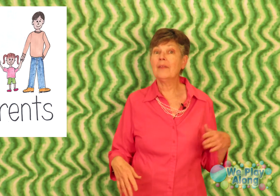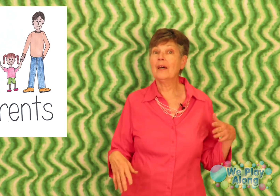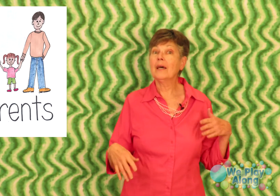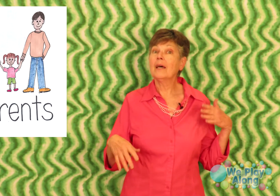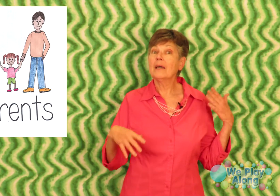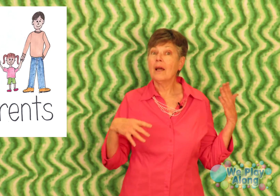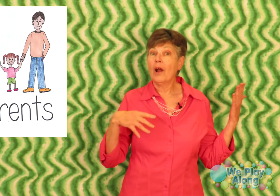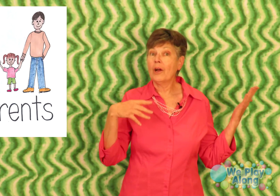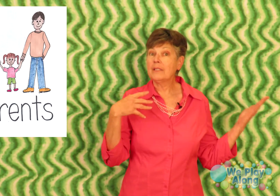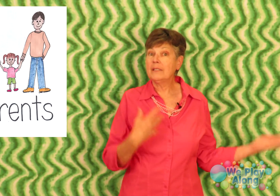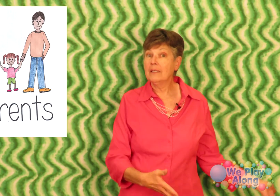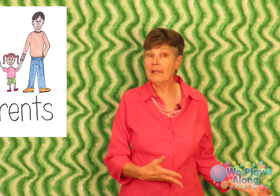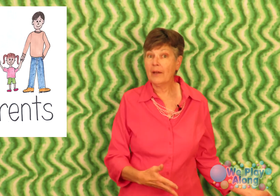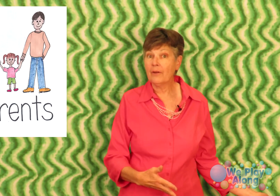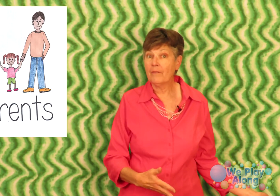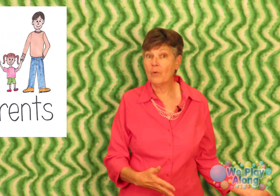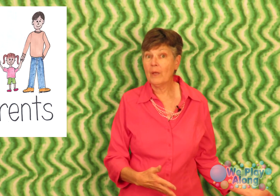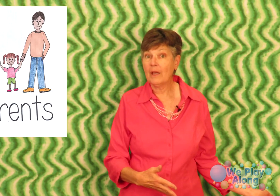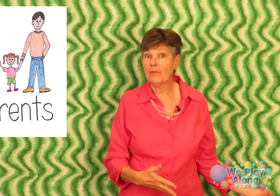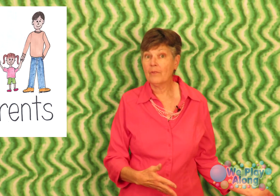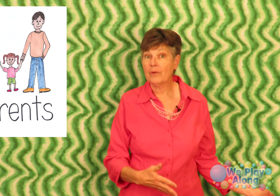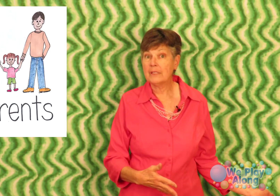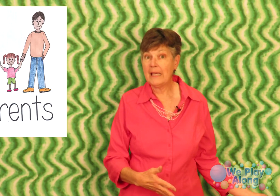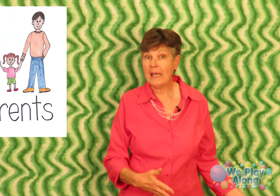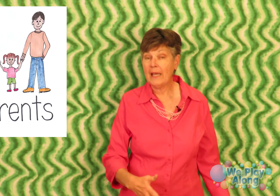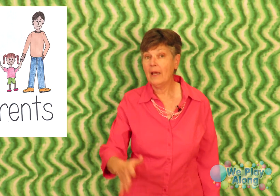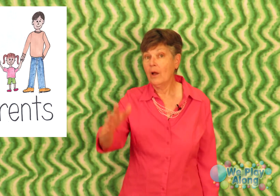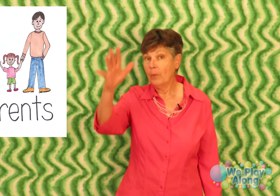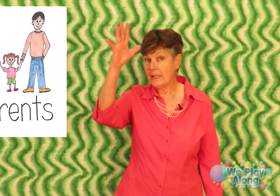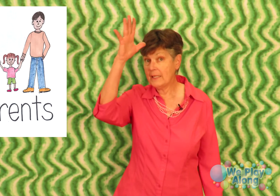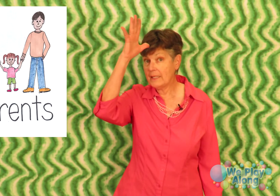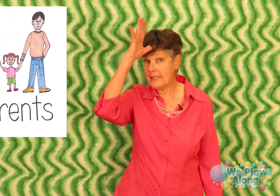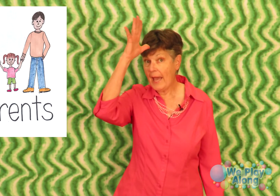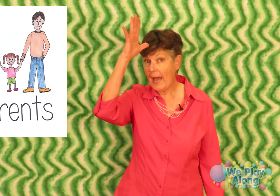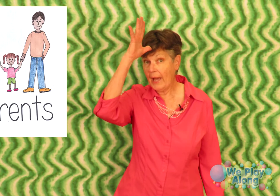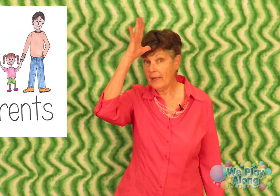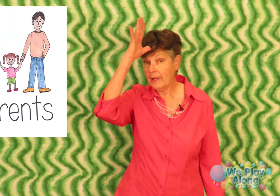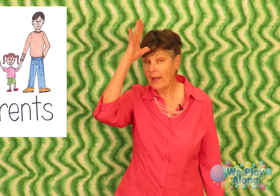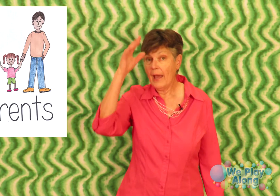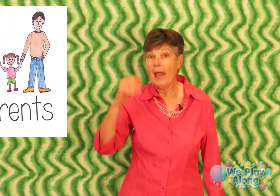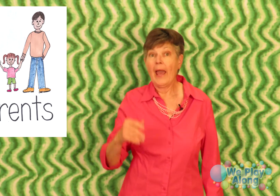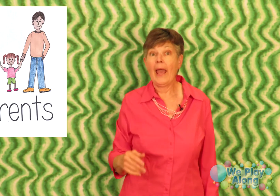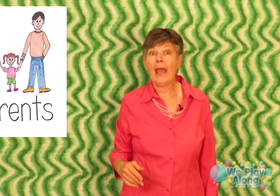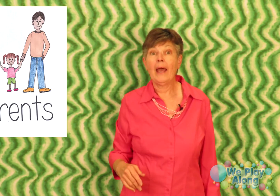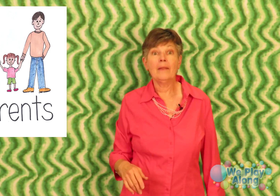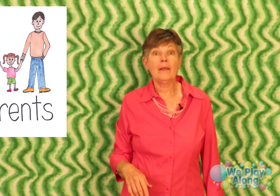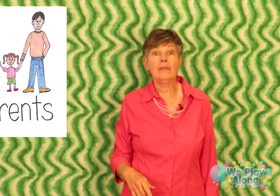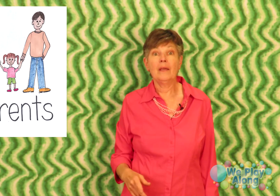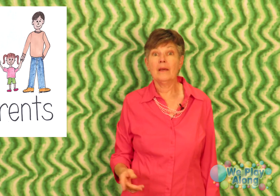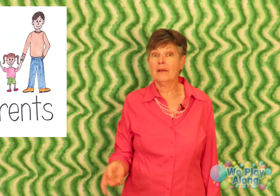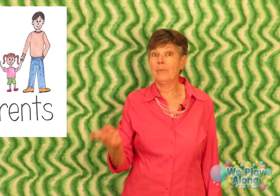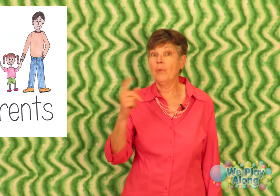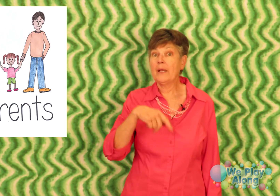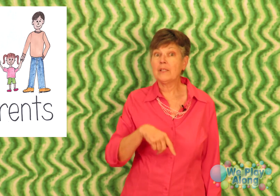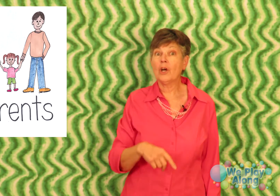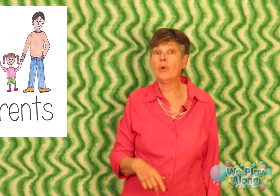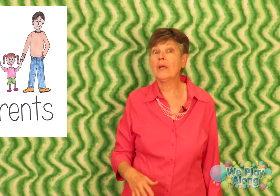had our letter of the week for D, we did dad, and a couple weeks ago we